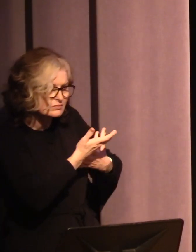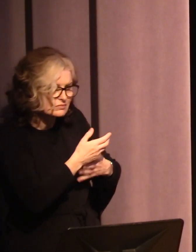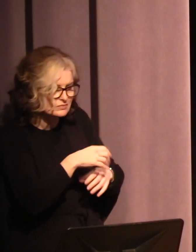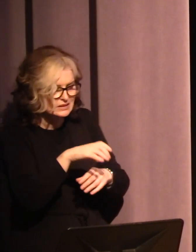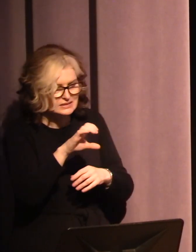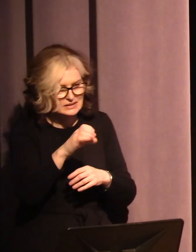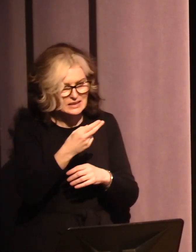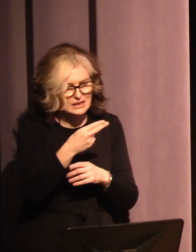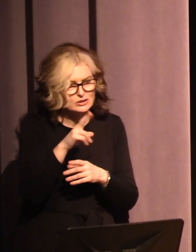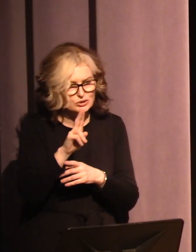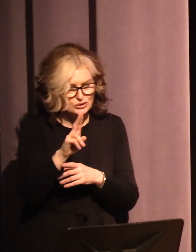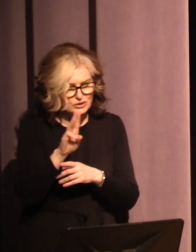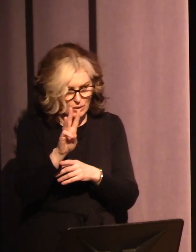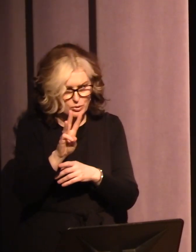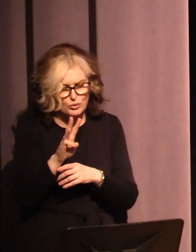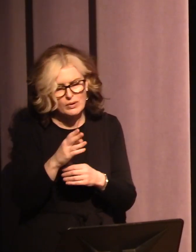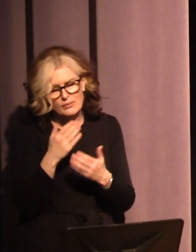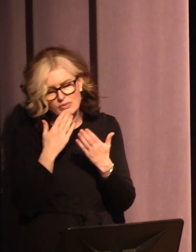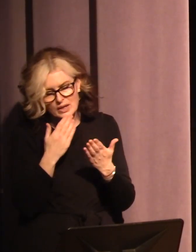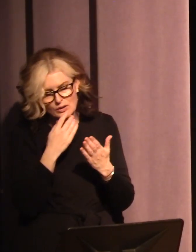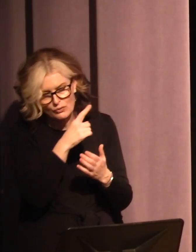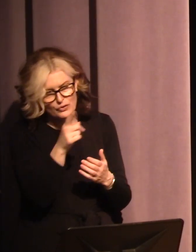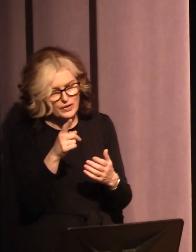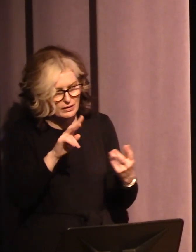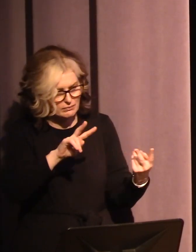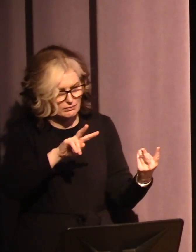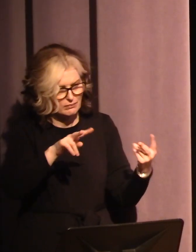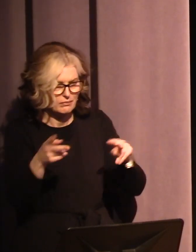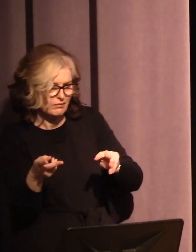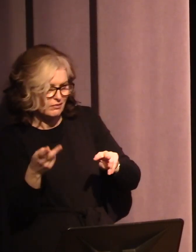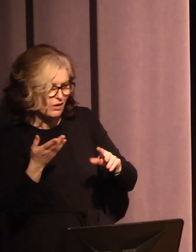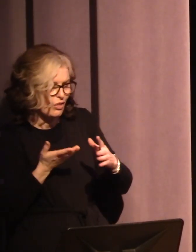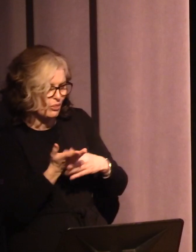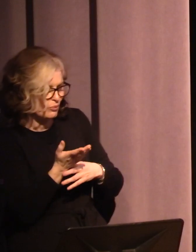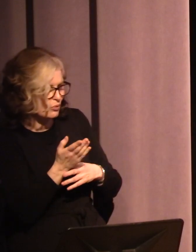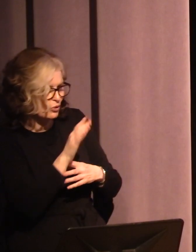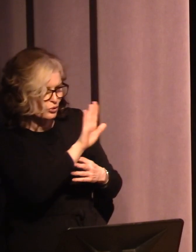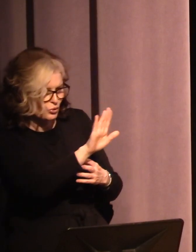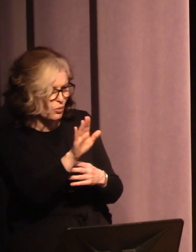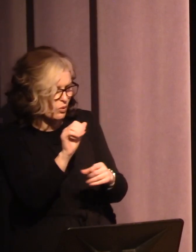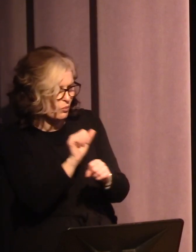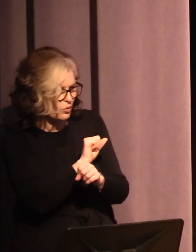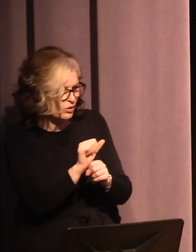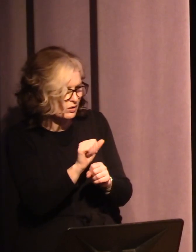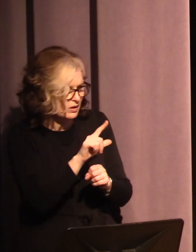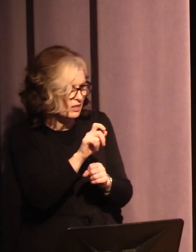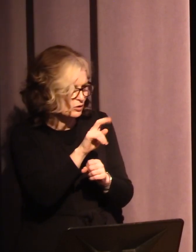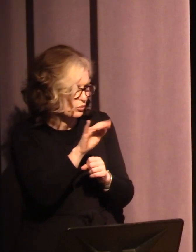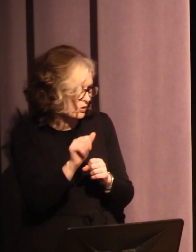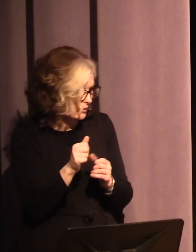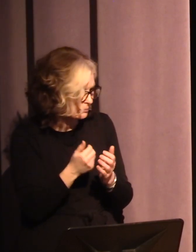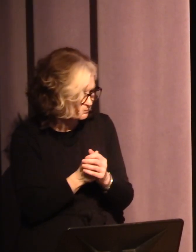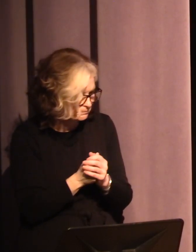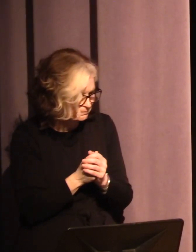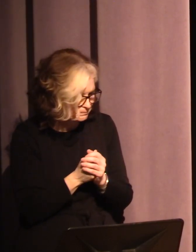CHWs. So I have to thank you for that paradigm shift through the platform of your work, LaToya.